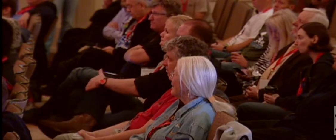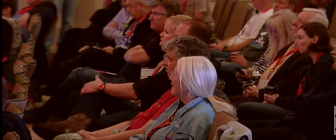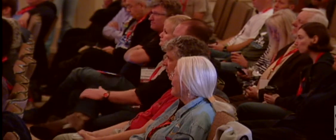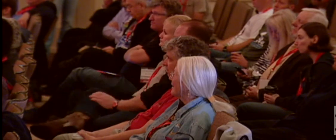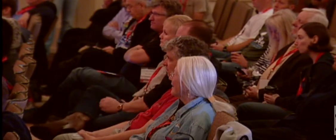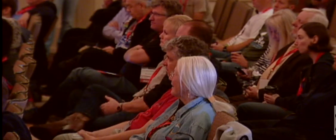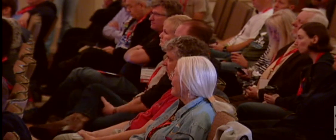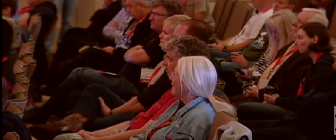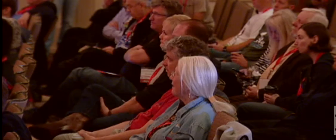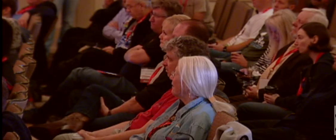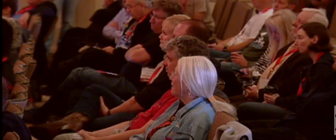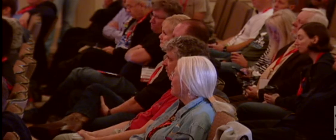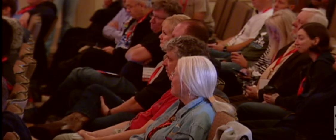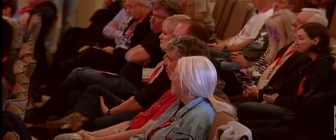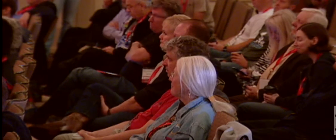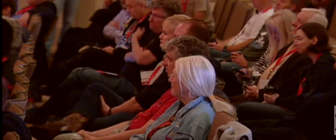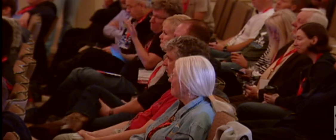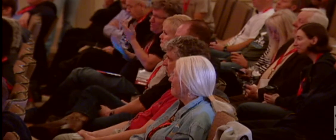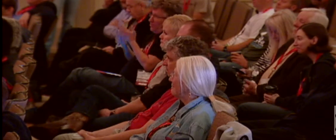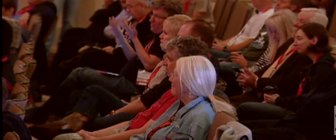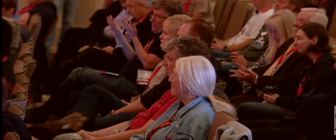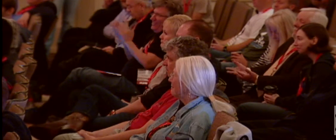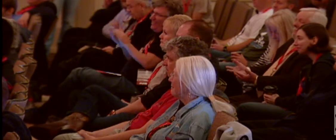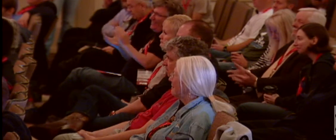with people of the opposite sex?